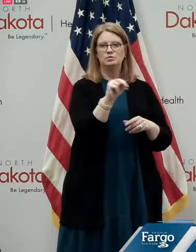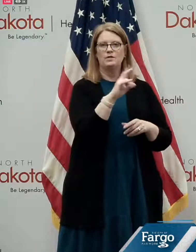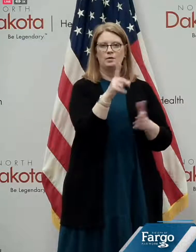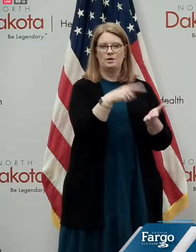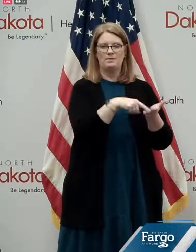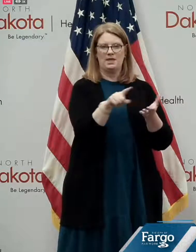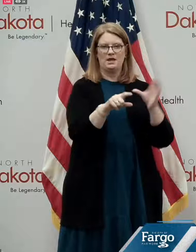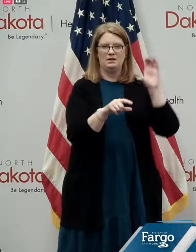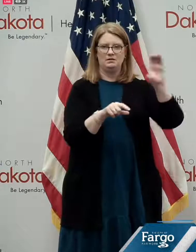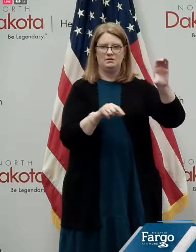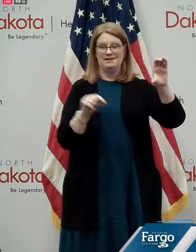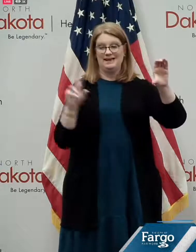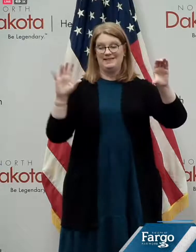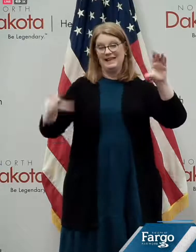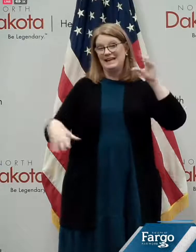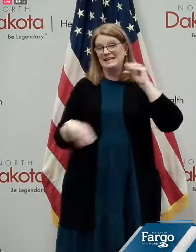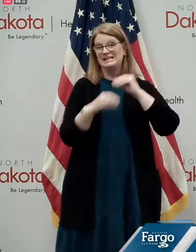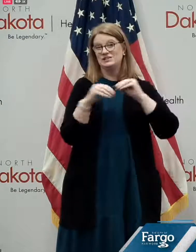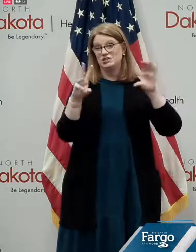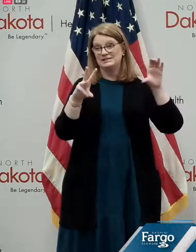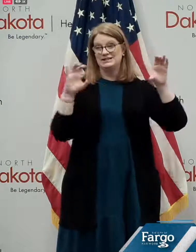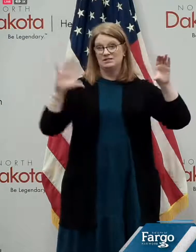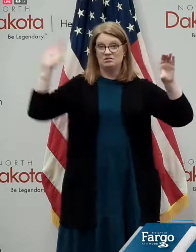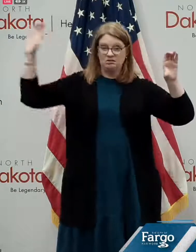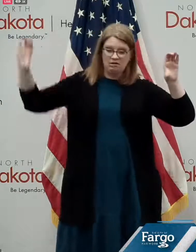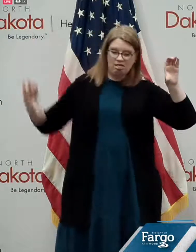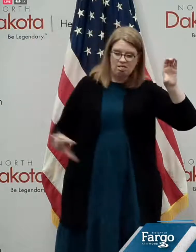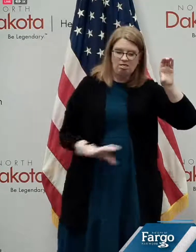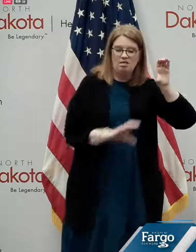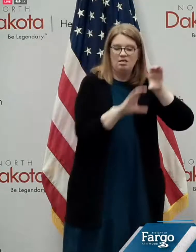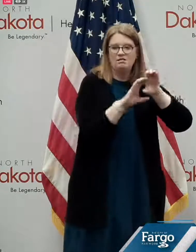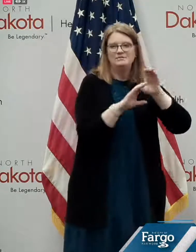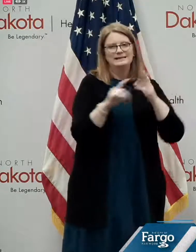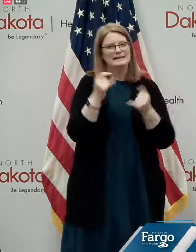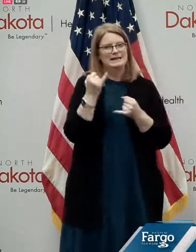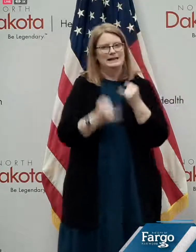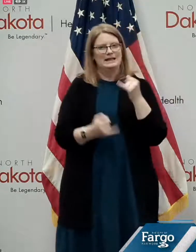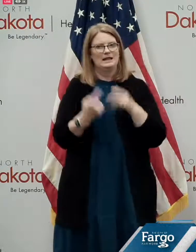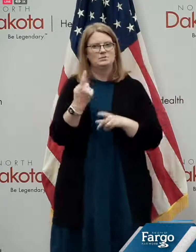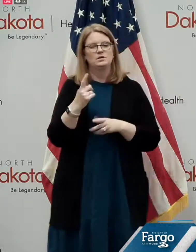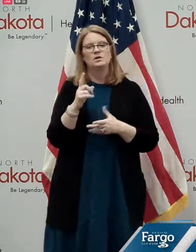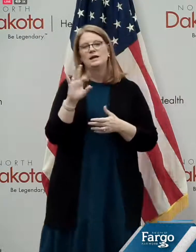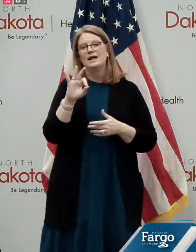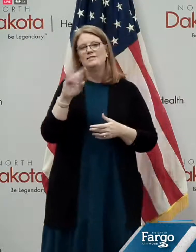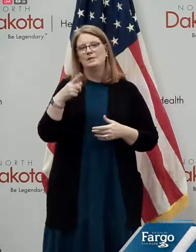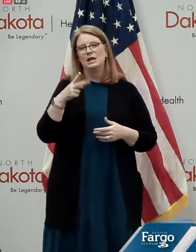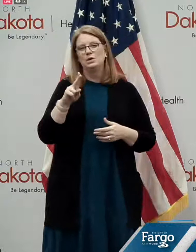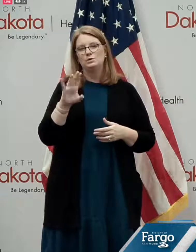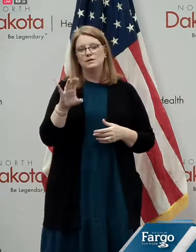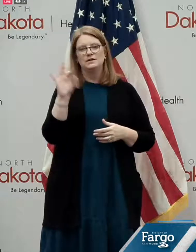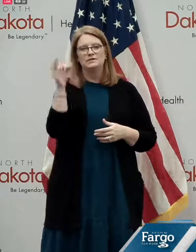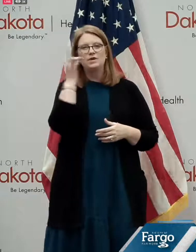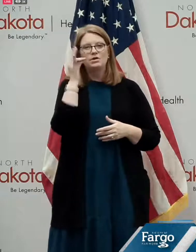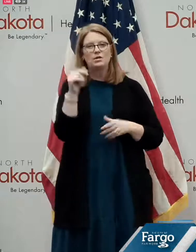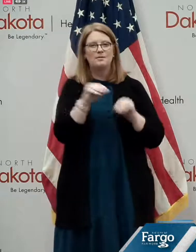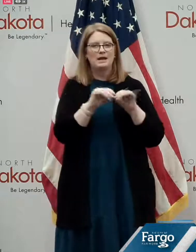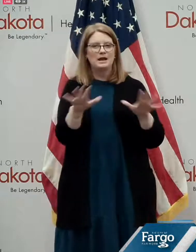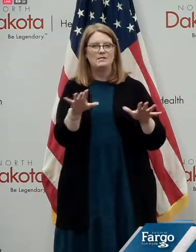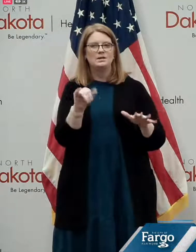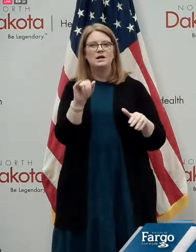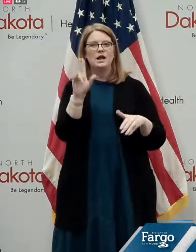paid. This is the last week that North Dakotans will receive this, and it was the FPUC, the Federal Pandemic Unemployment